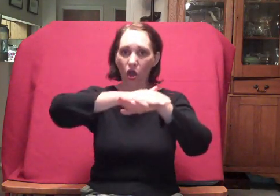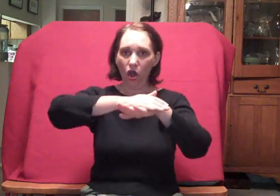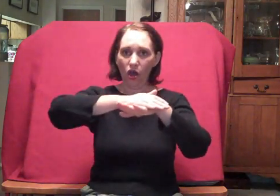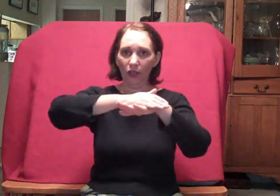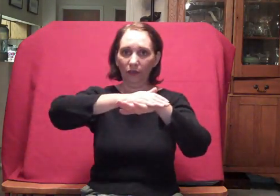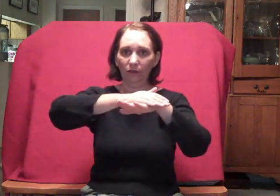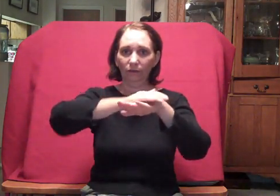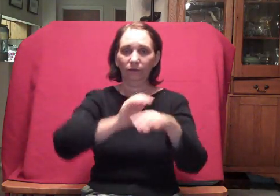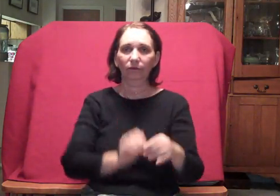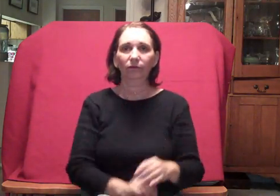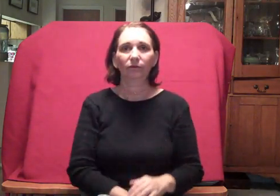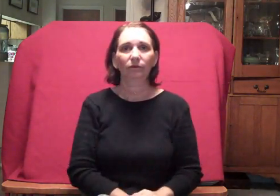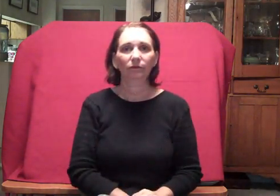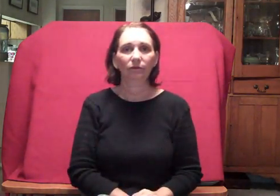On.